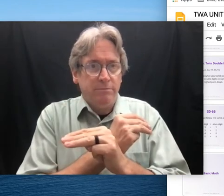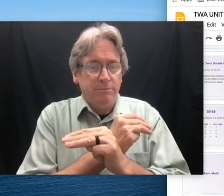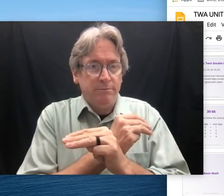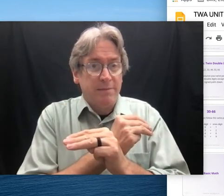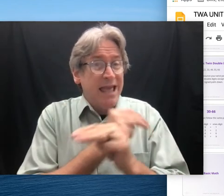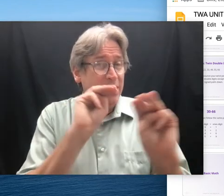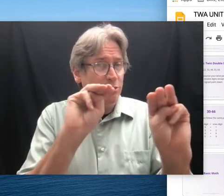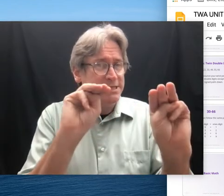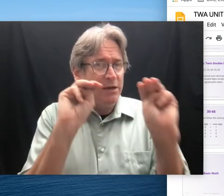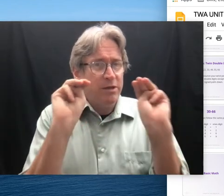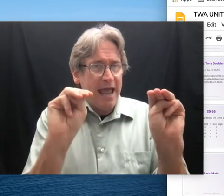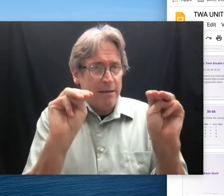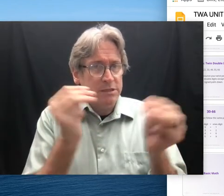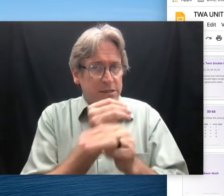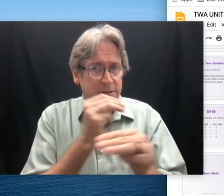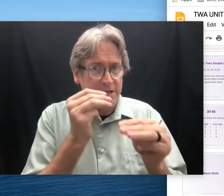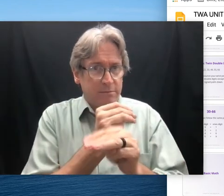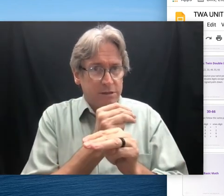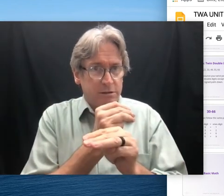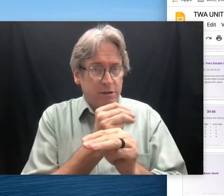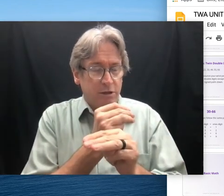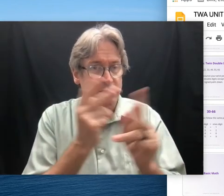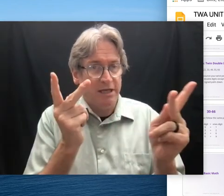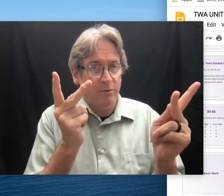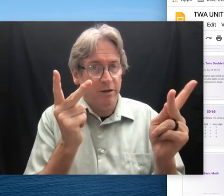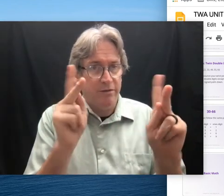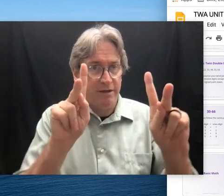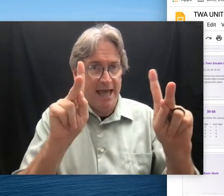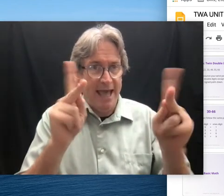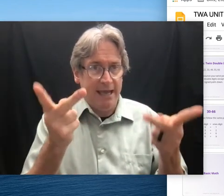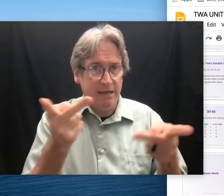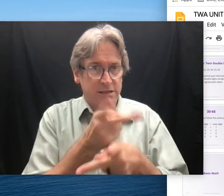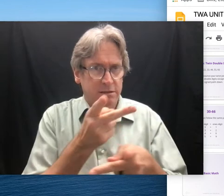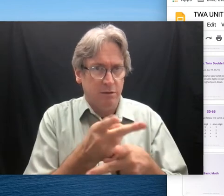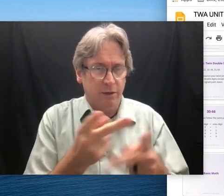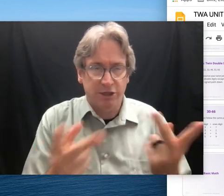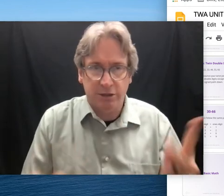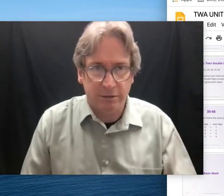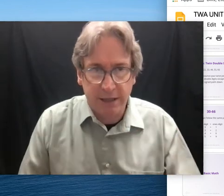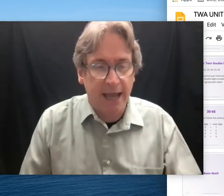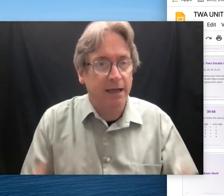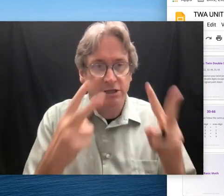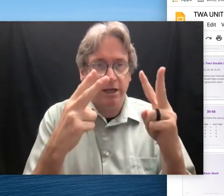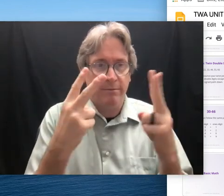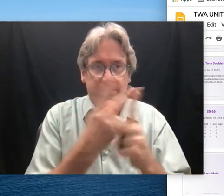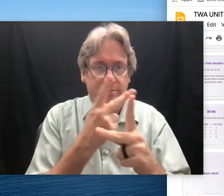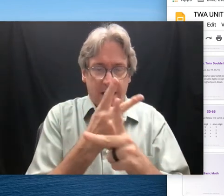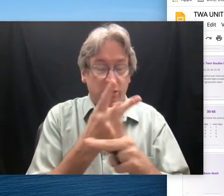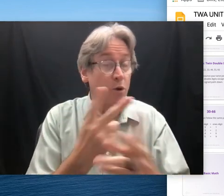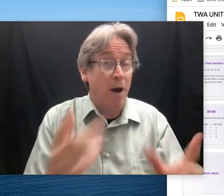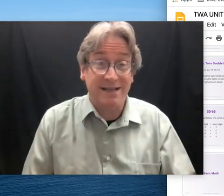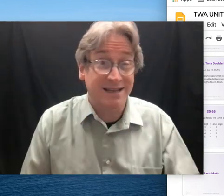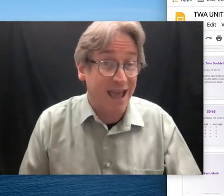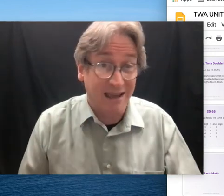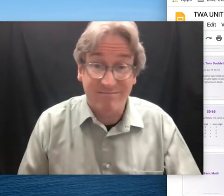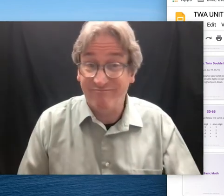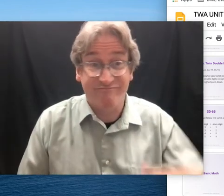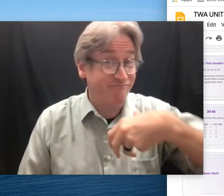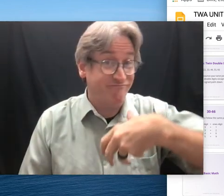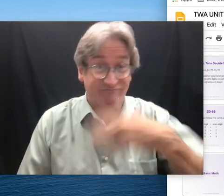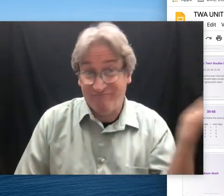Multiplication, and you will see it with M's sometimes. You will see it with K's, which K is in, I don't know why it's a